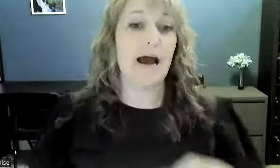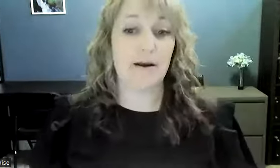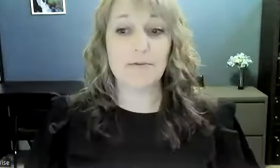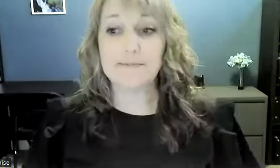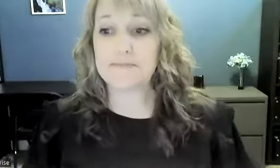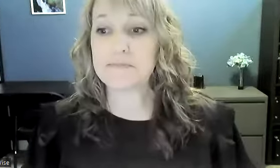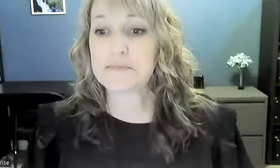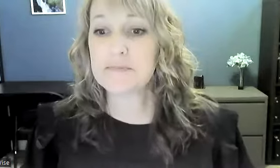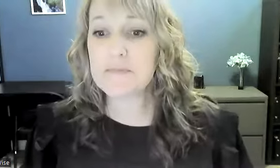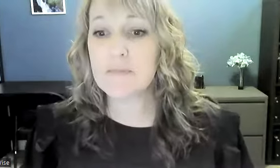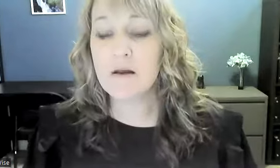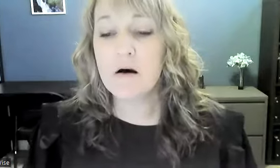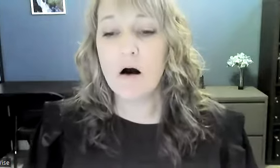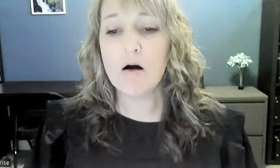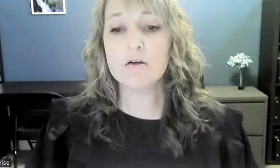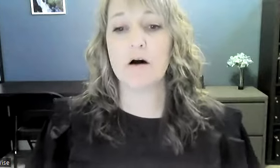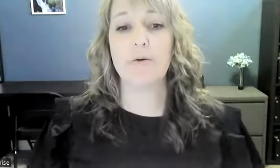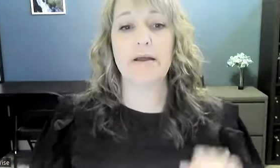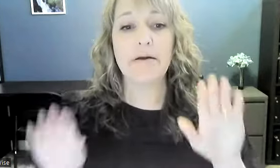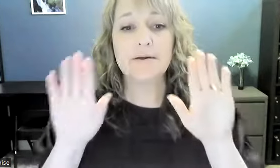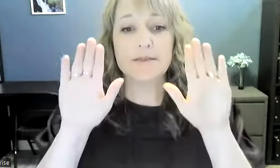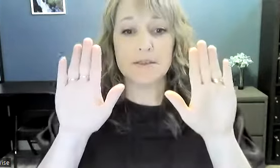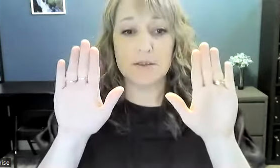higher. Hall or hallway. So you want 2